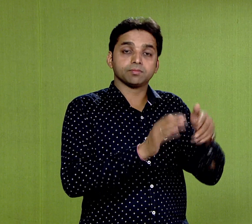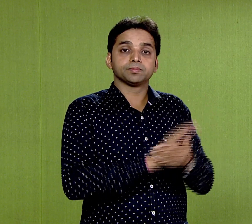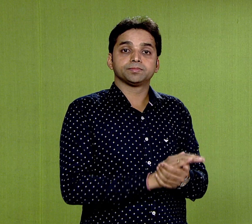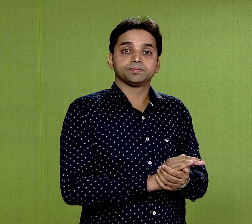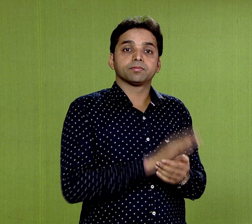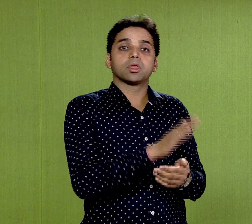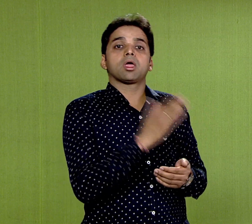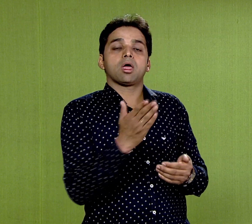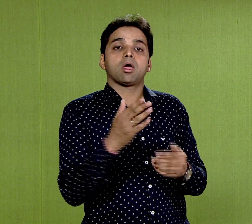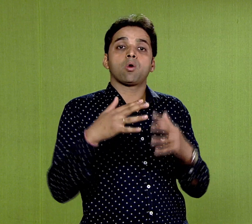of Western India.